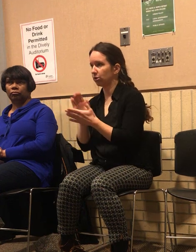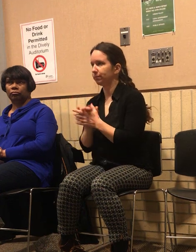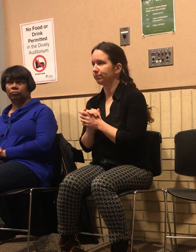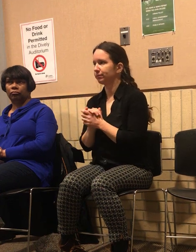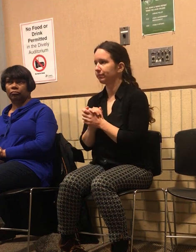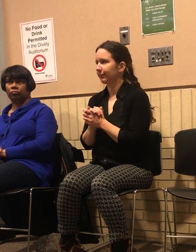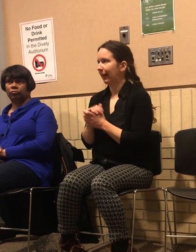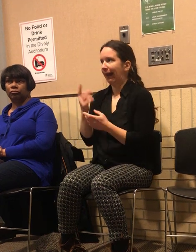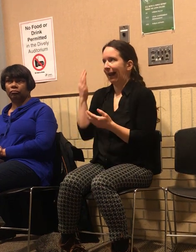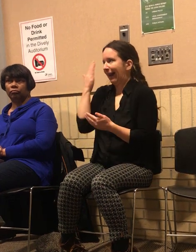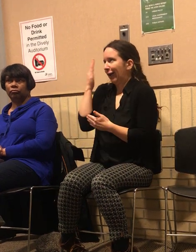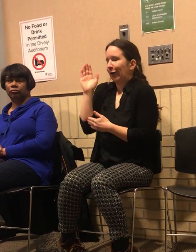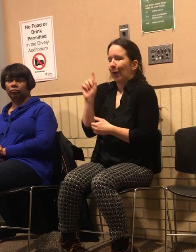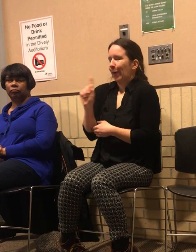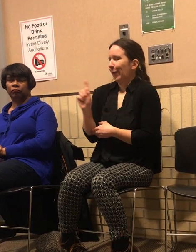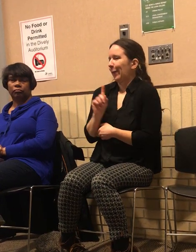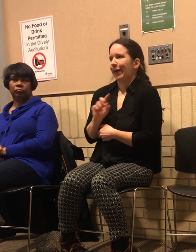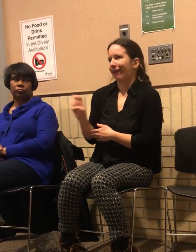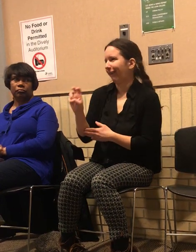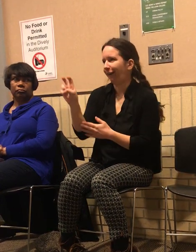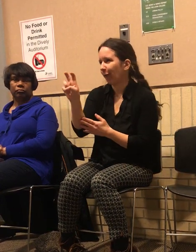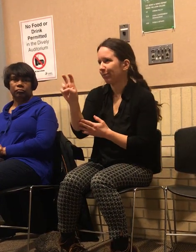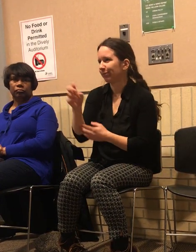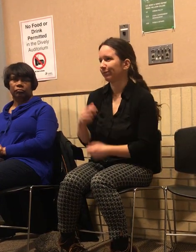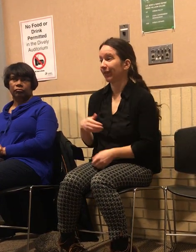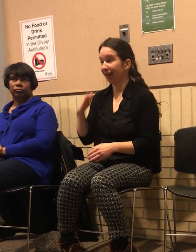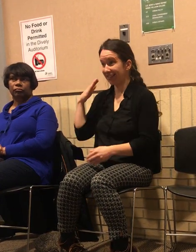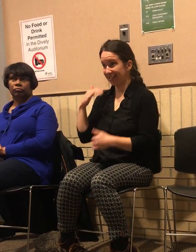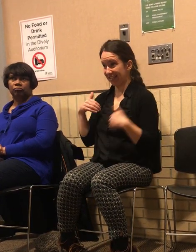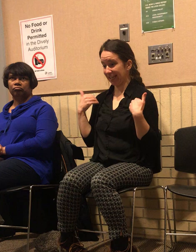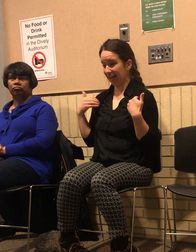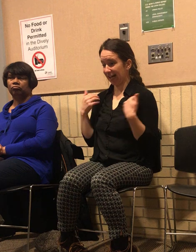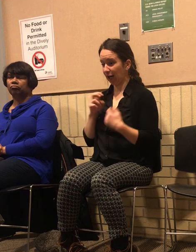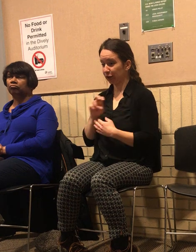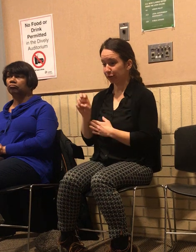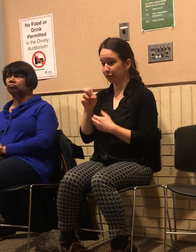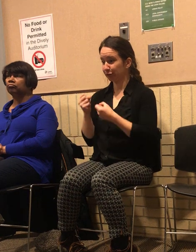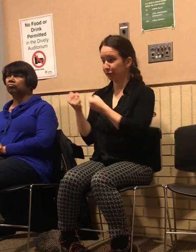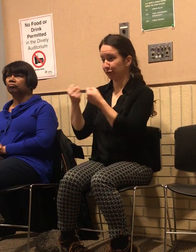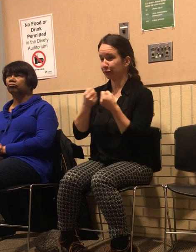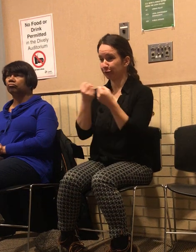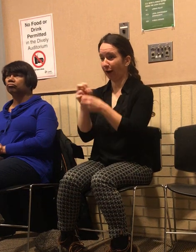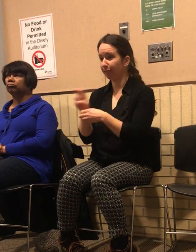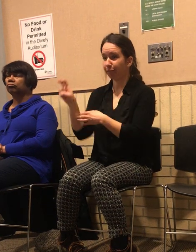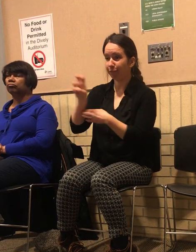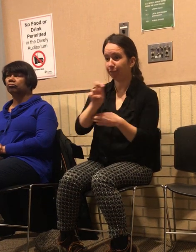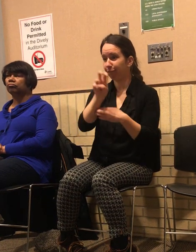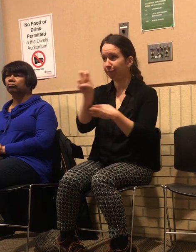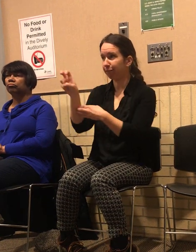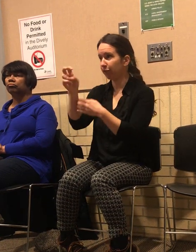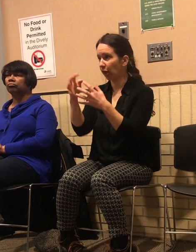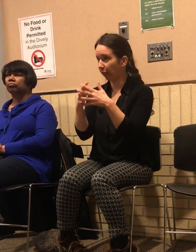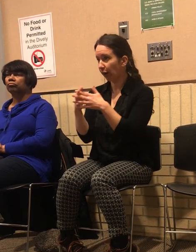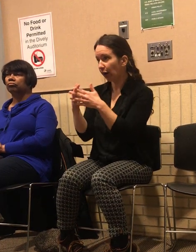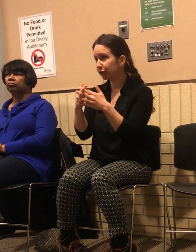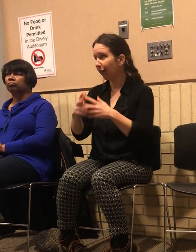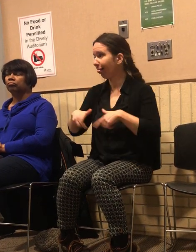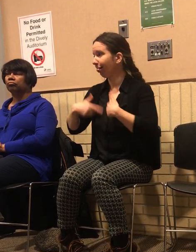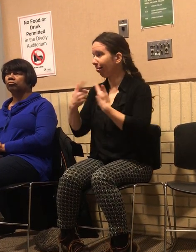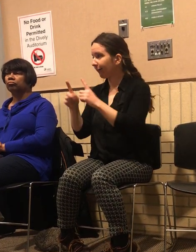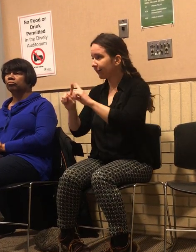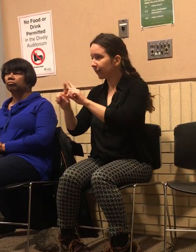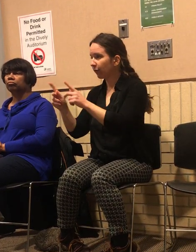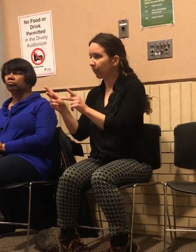go. When I was young, I drove all over the country, spent a couple years in vans, living in different places, experiencing